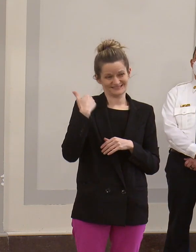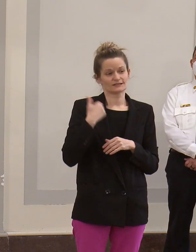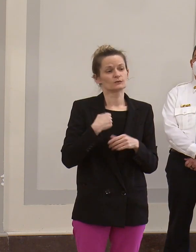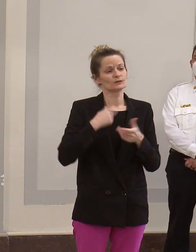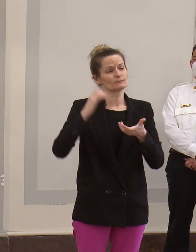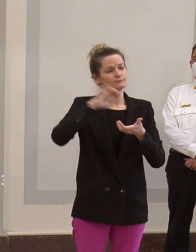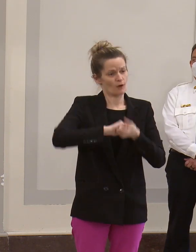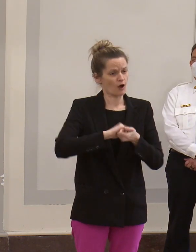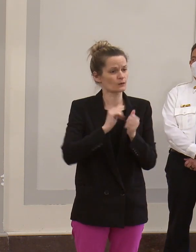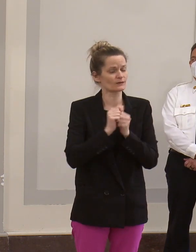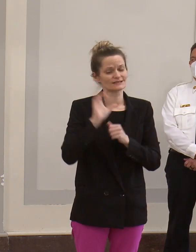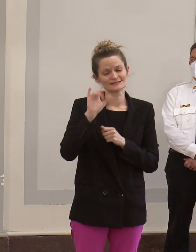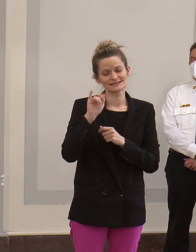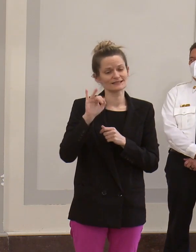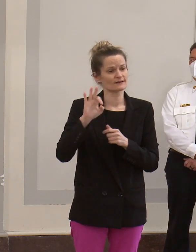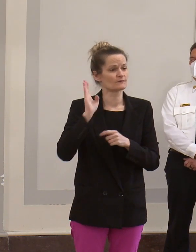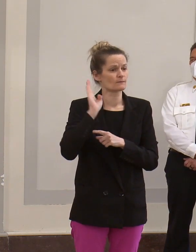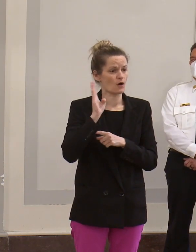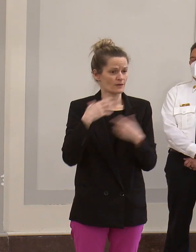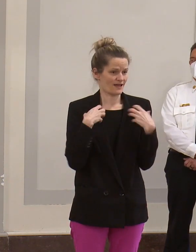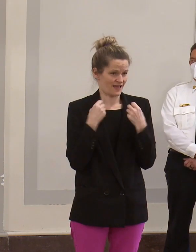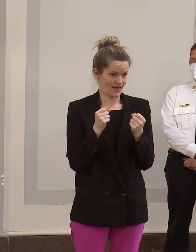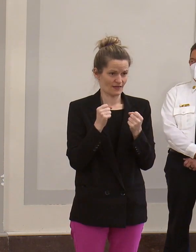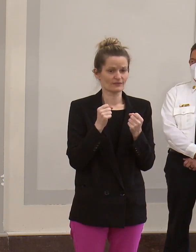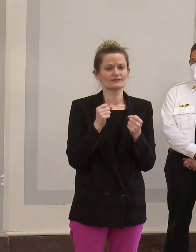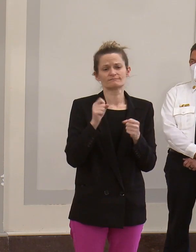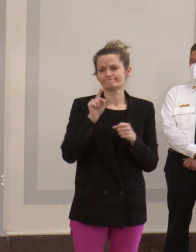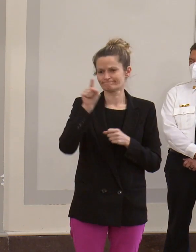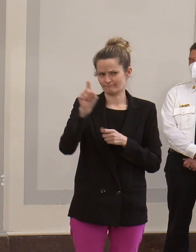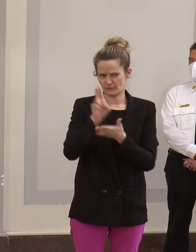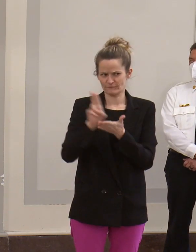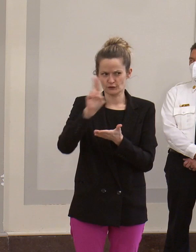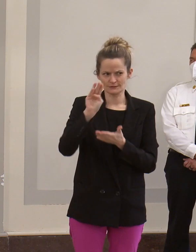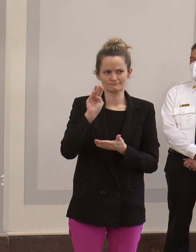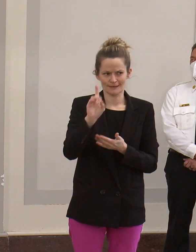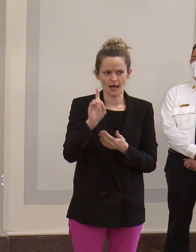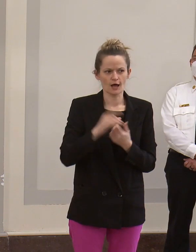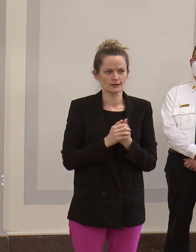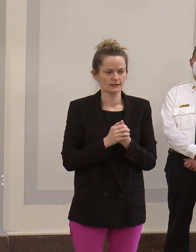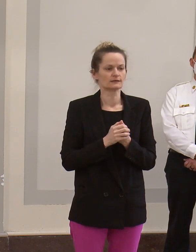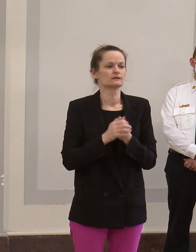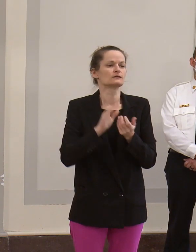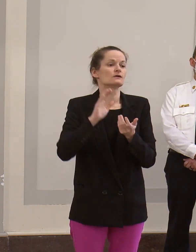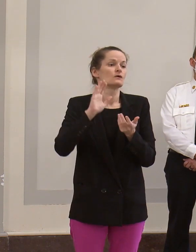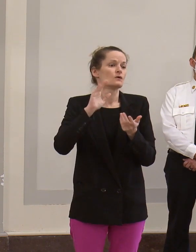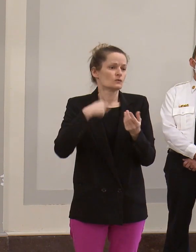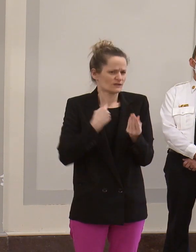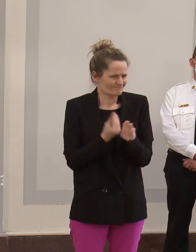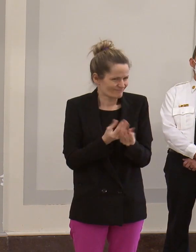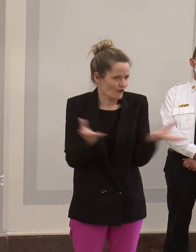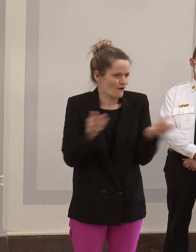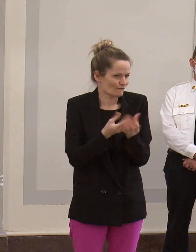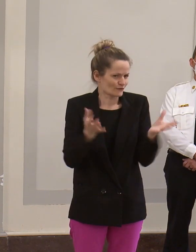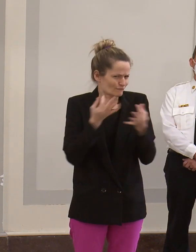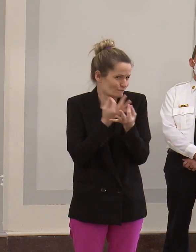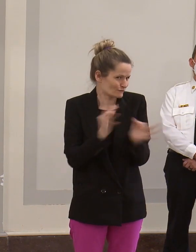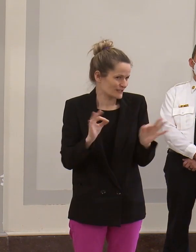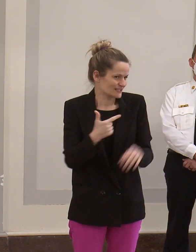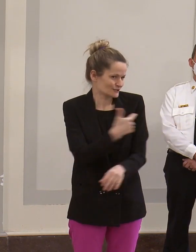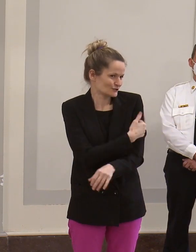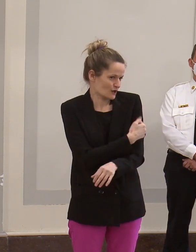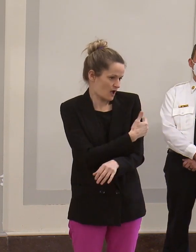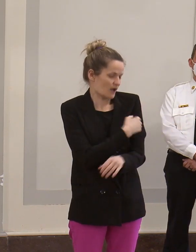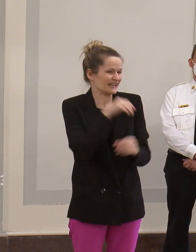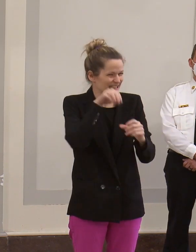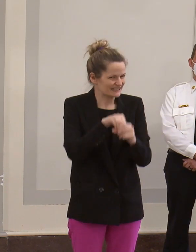and the University of Maryland Medical Center to offer free COVID vaccinations to residents in their homes. This is a